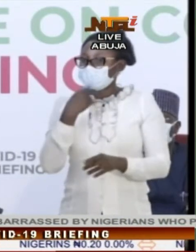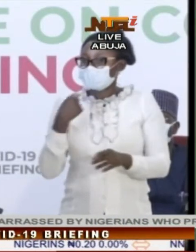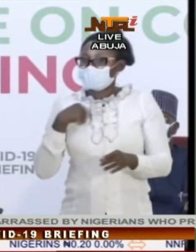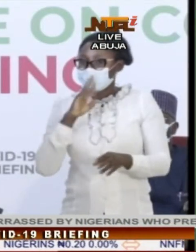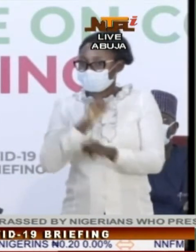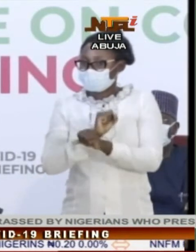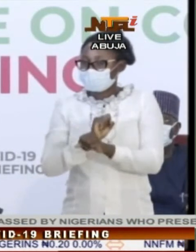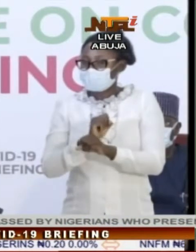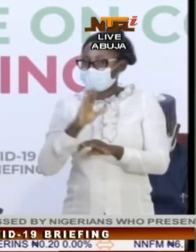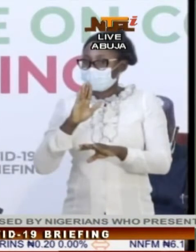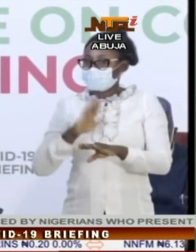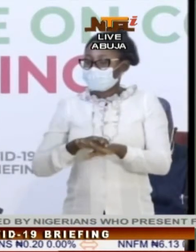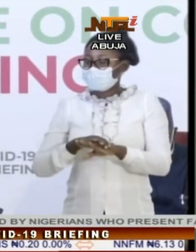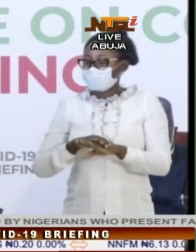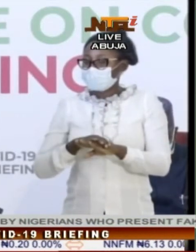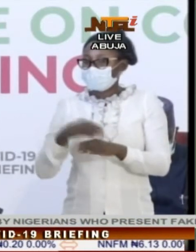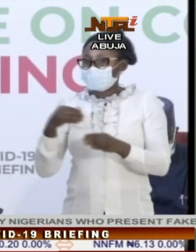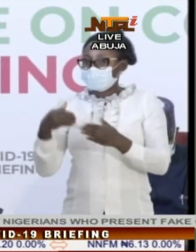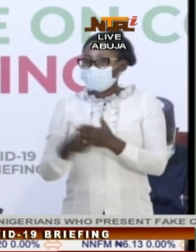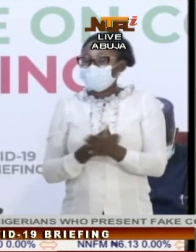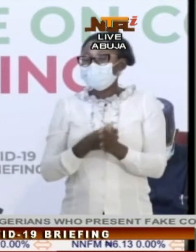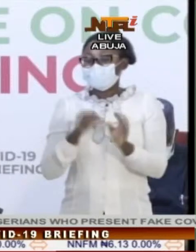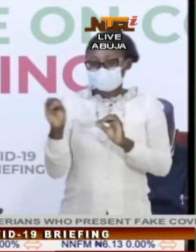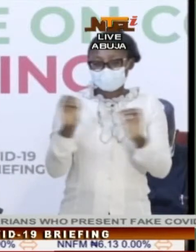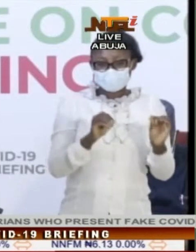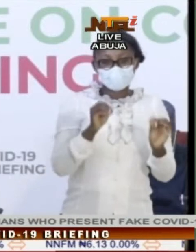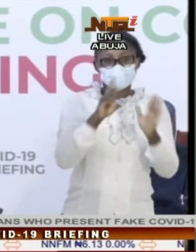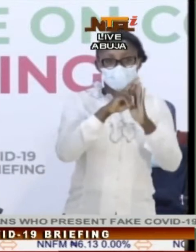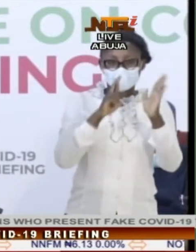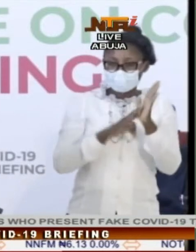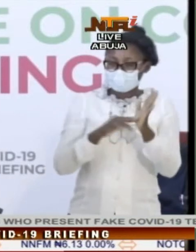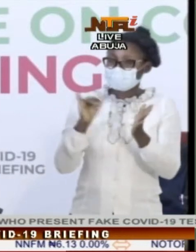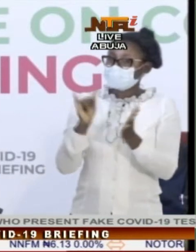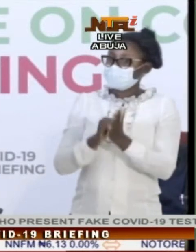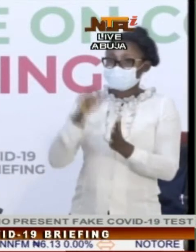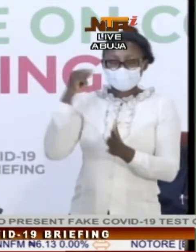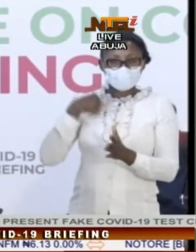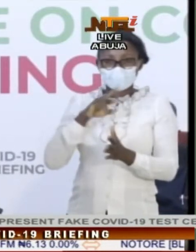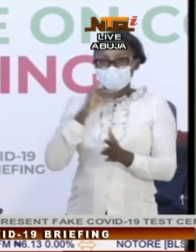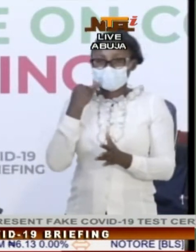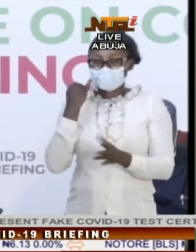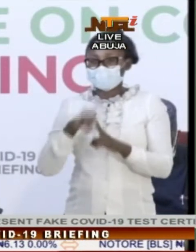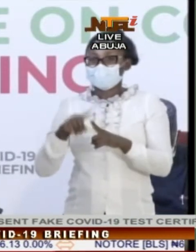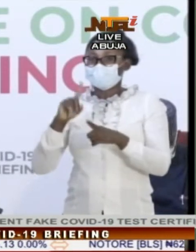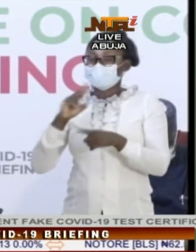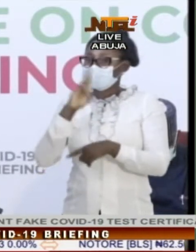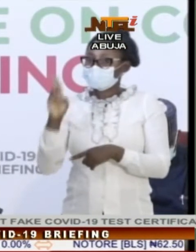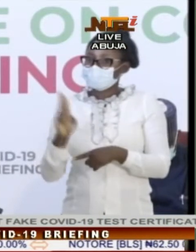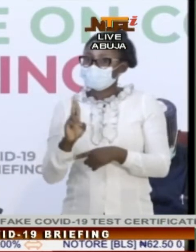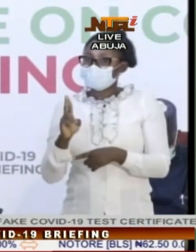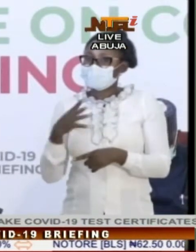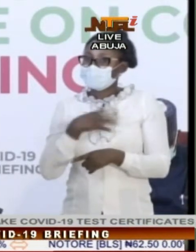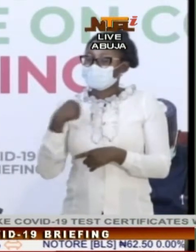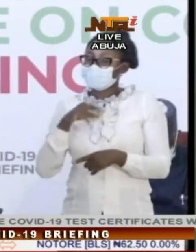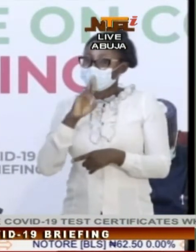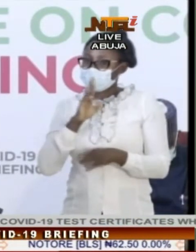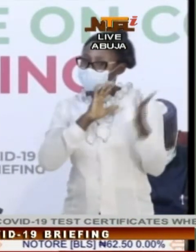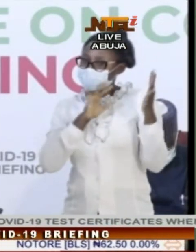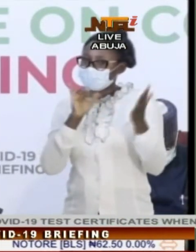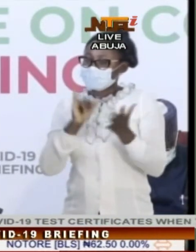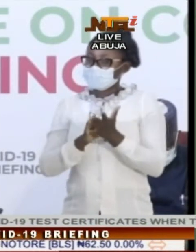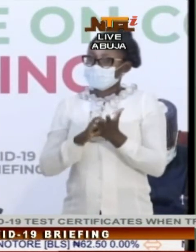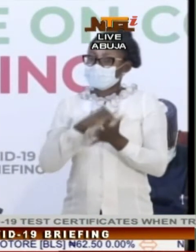on a new set of health protection regulations that will support the Quarantine Act and hopefully will help